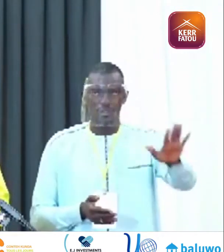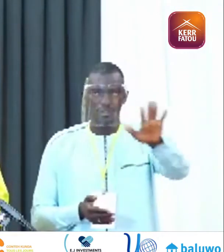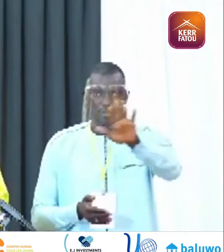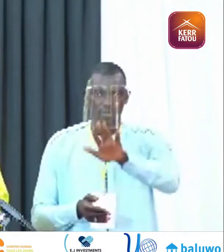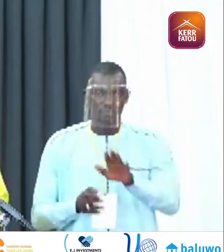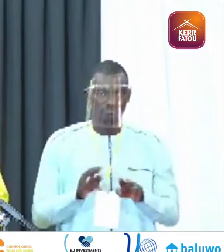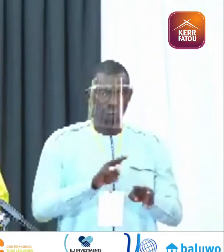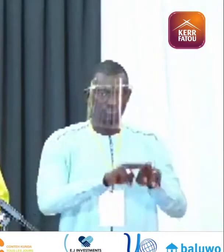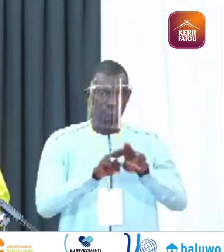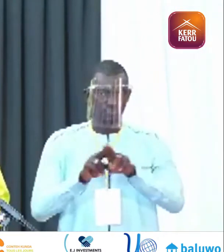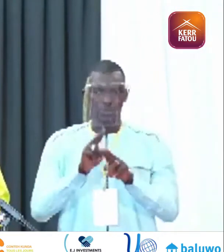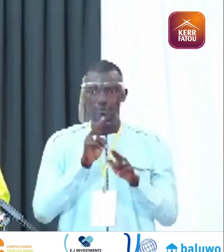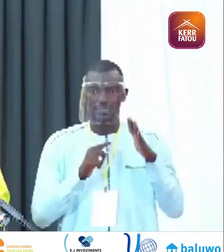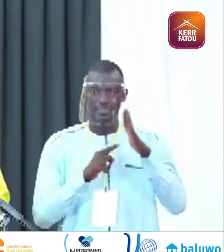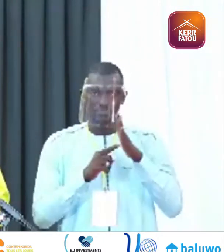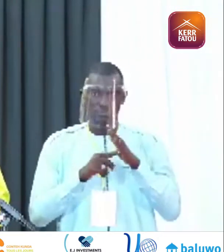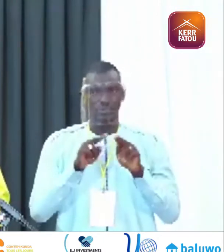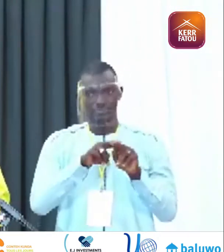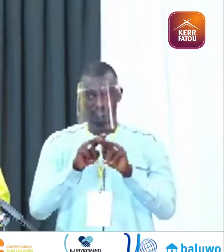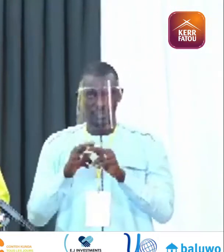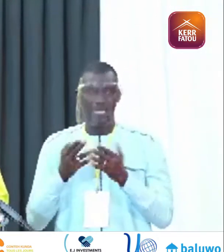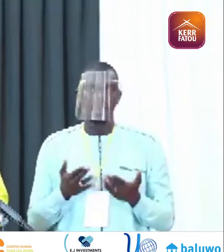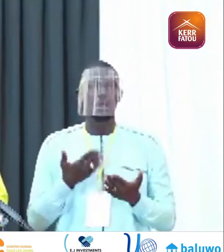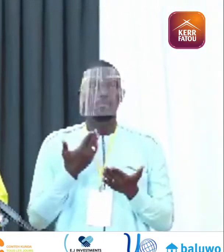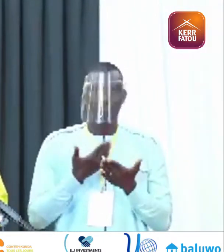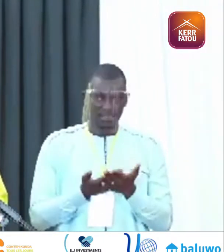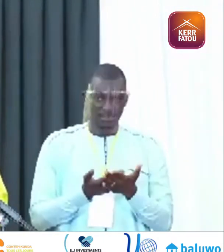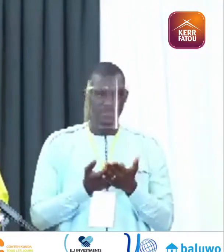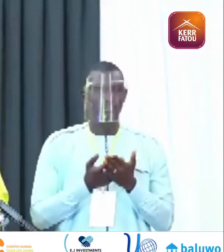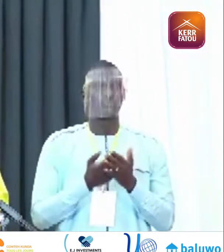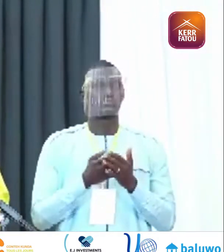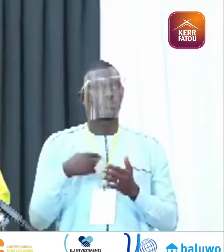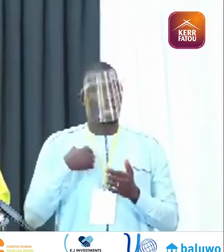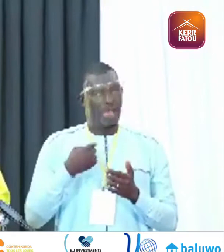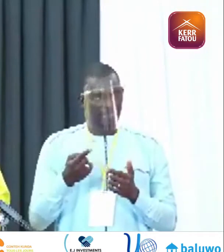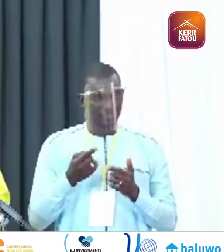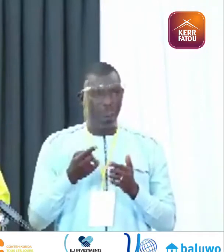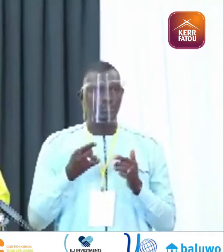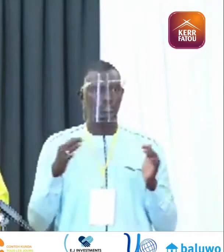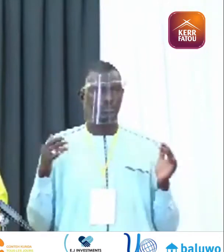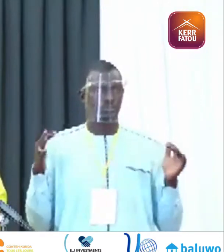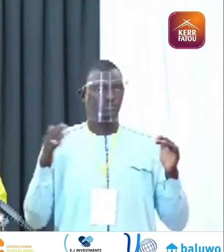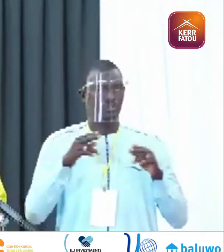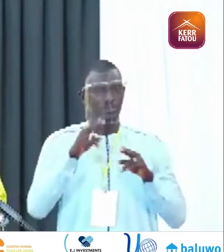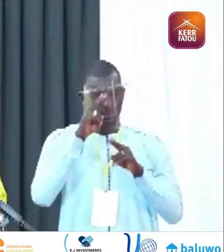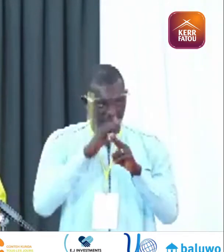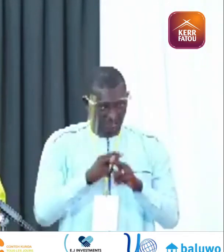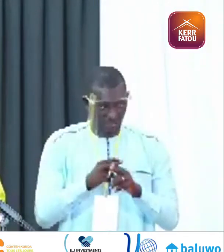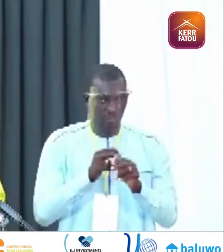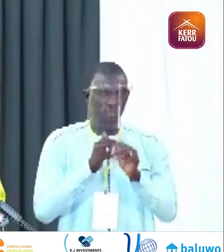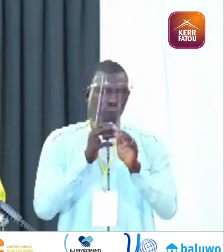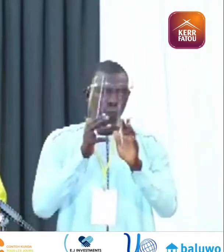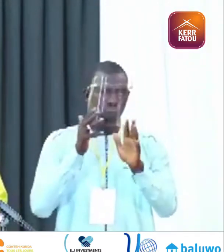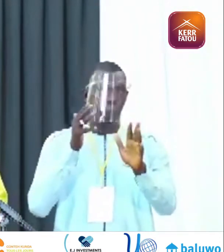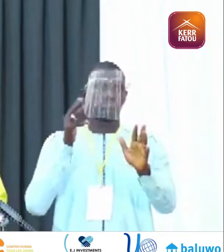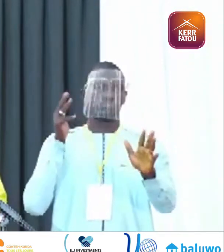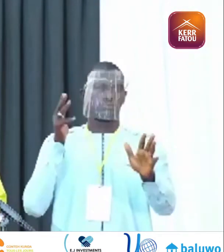almokendol minu bebejang nga kata nga congress oke bunyani horomo kono paski